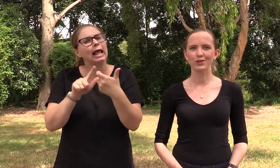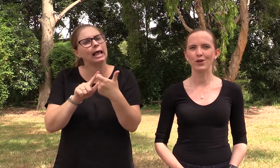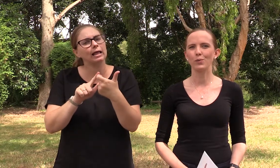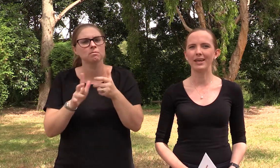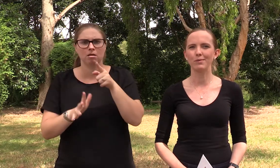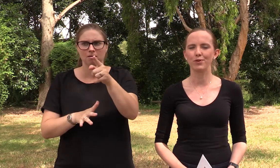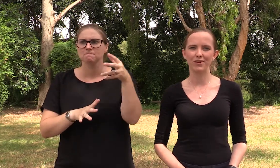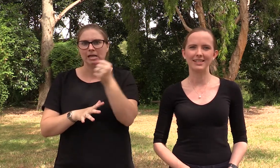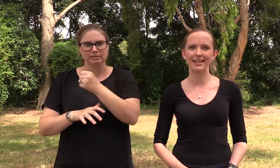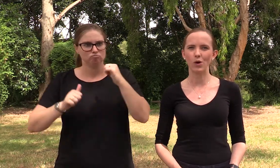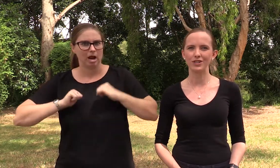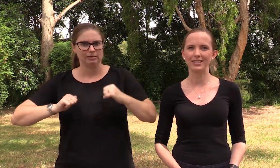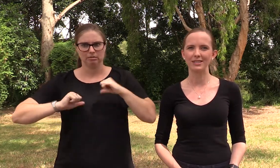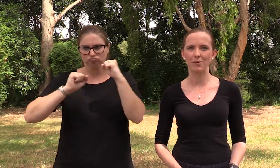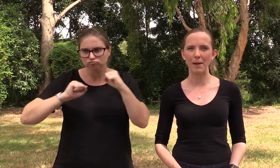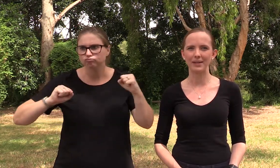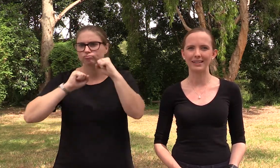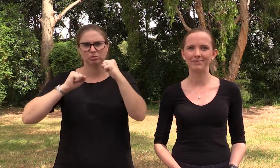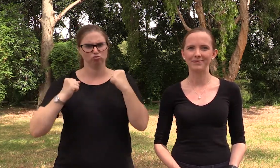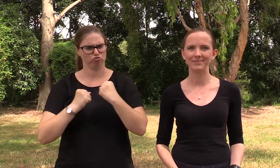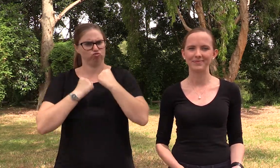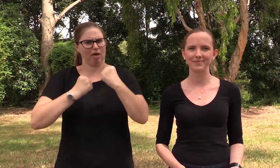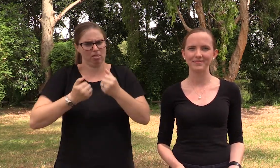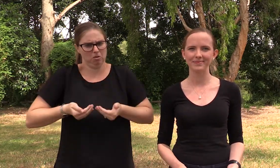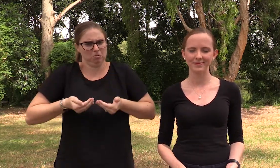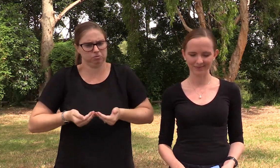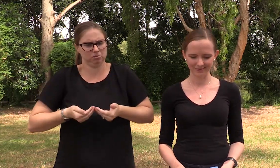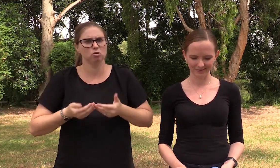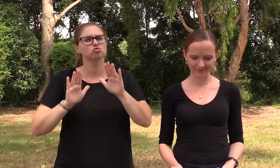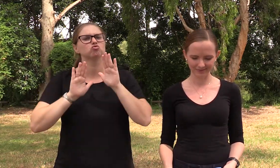strong so that we can prevent incontinence from happening.